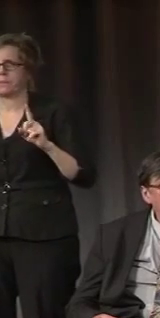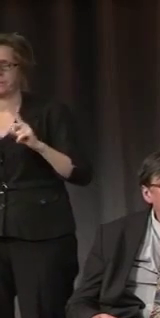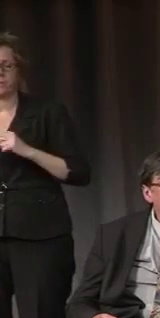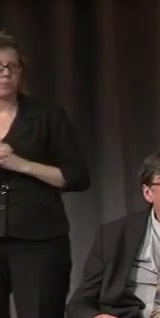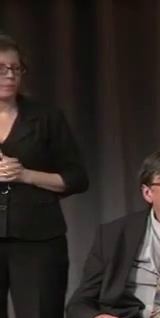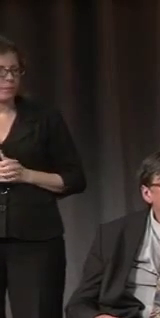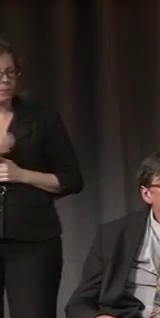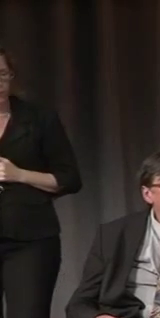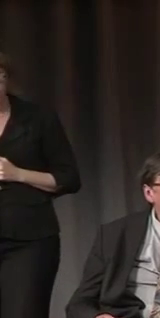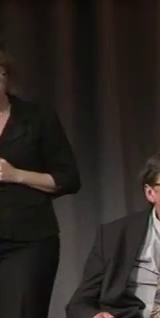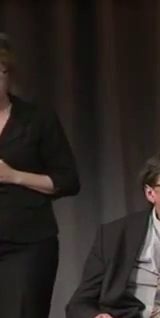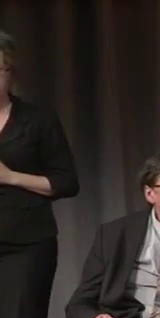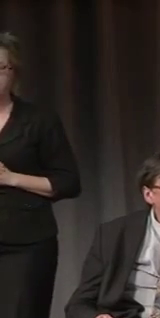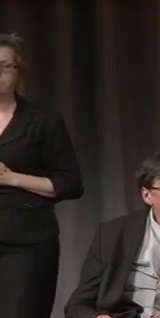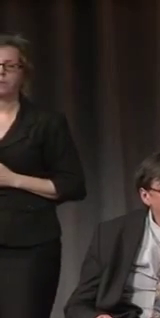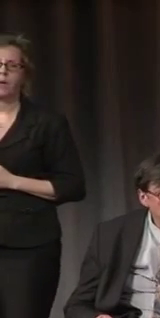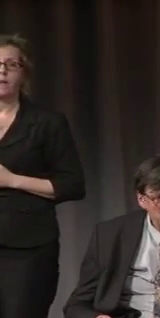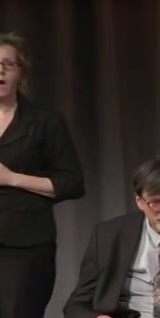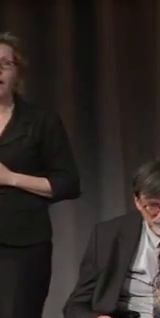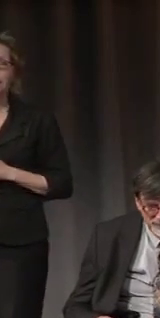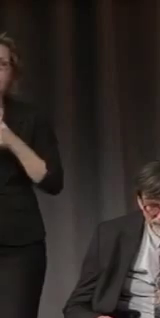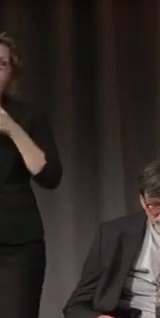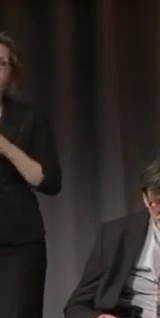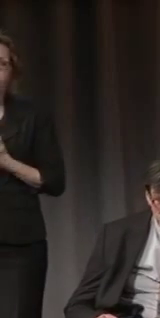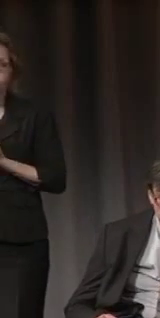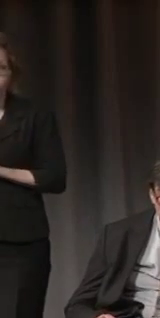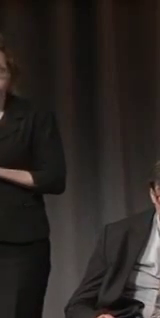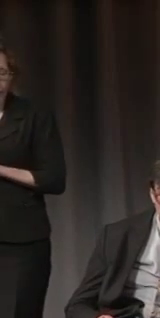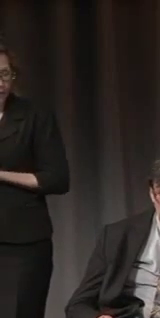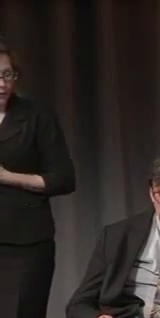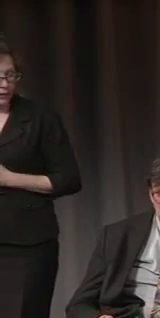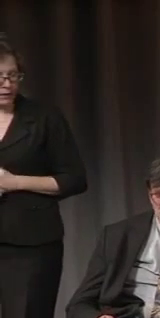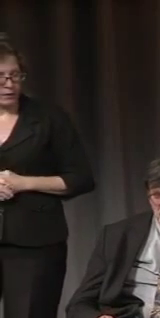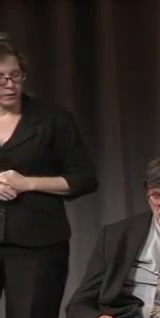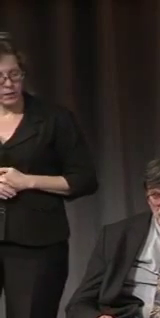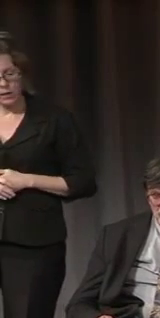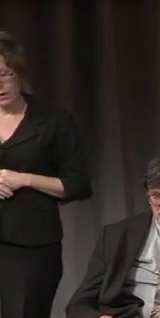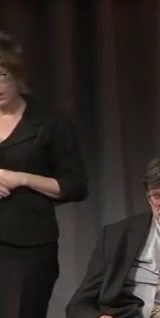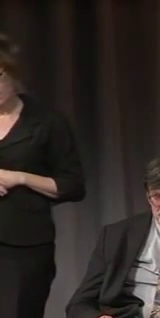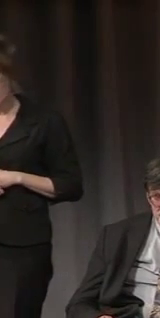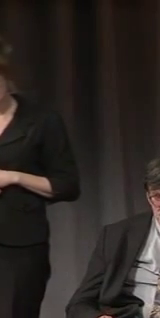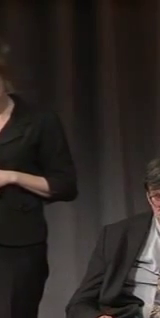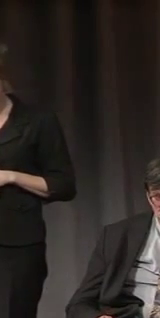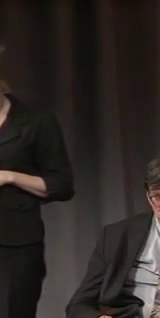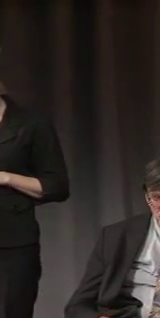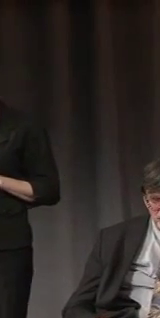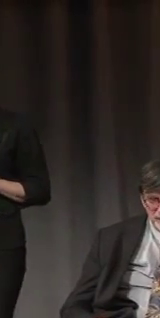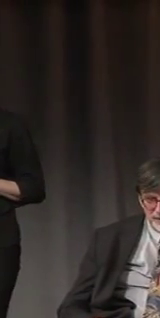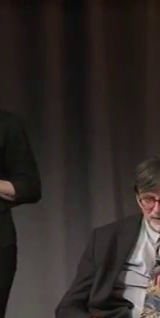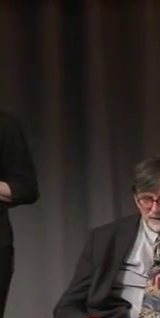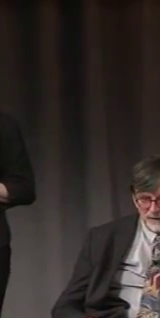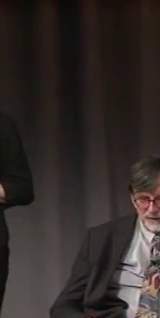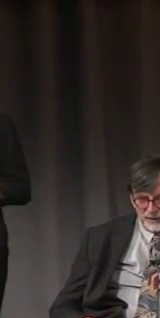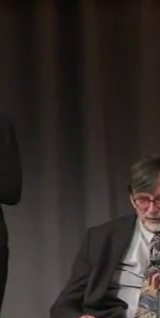a link in the notion of learning. I read lots of papers by Professor Poggio and the insistence on the learning, and also